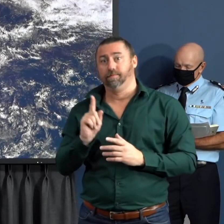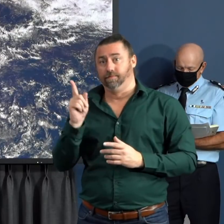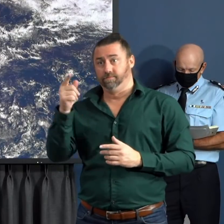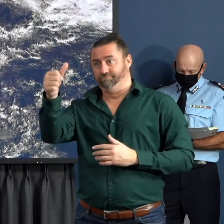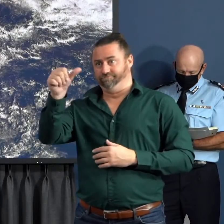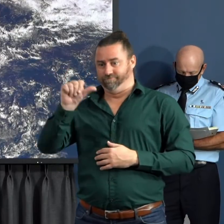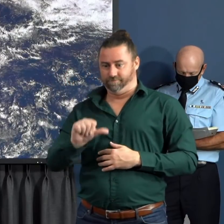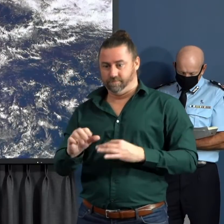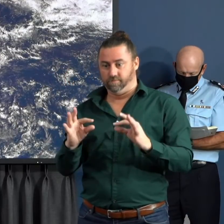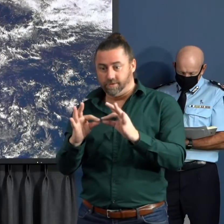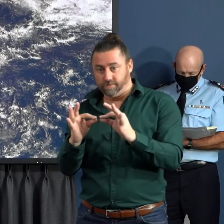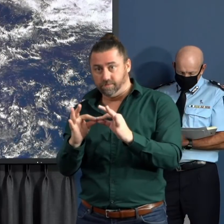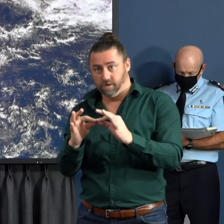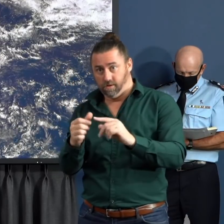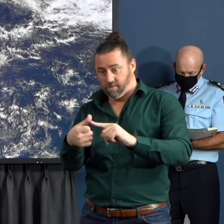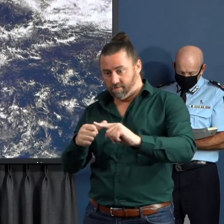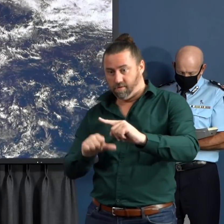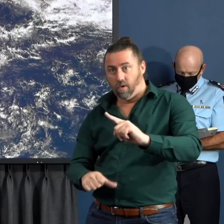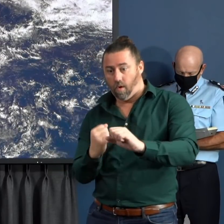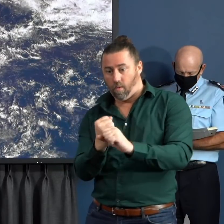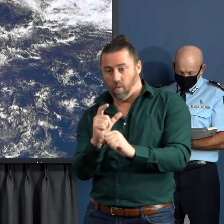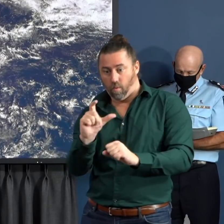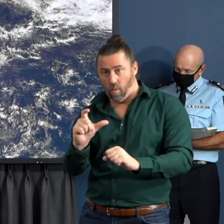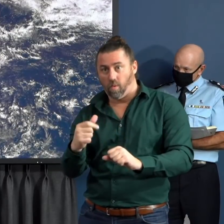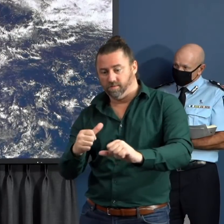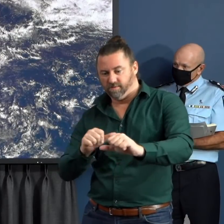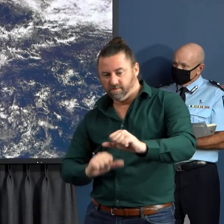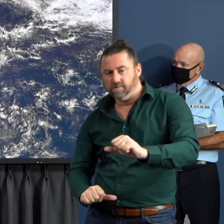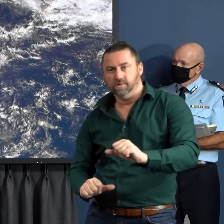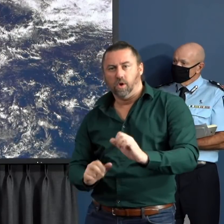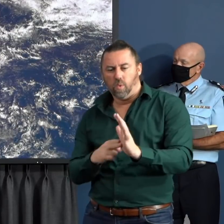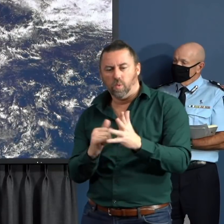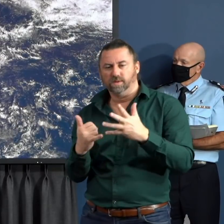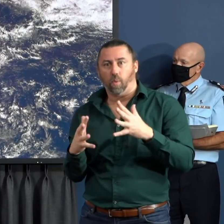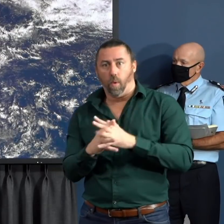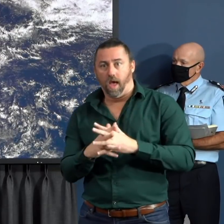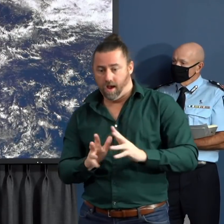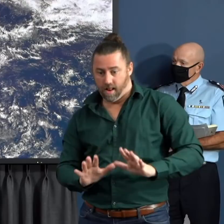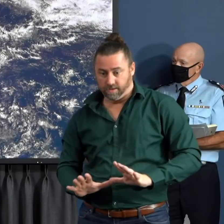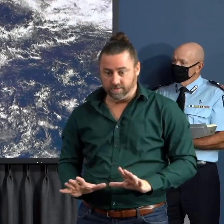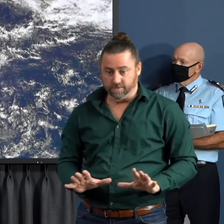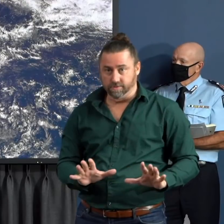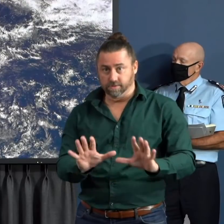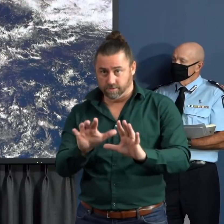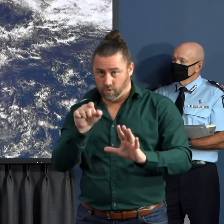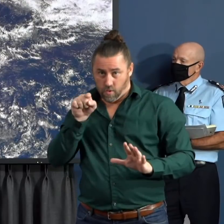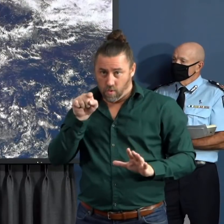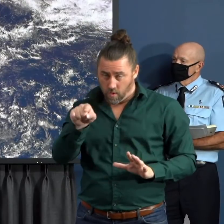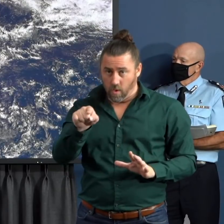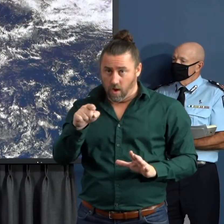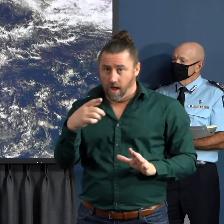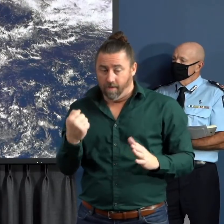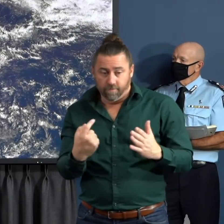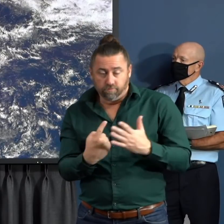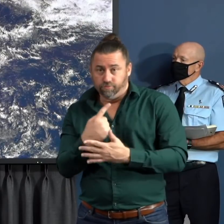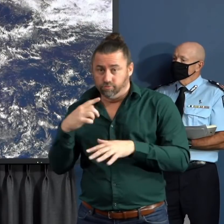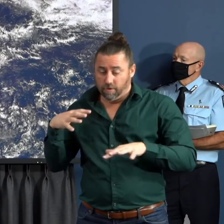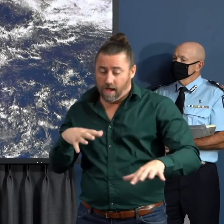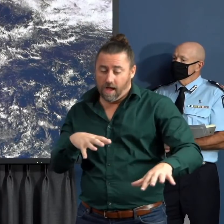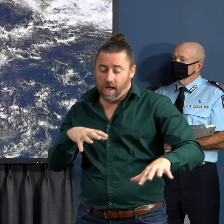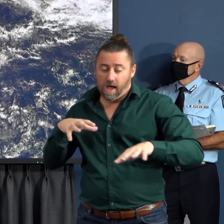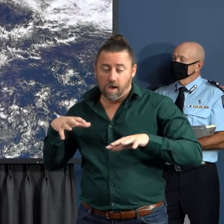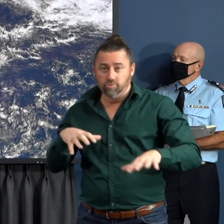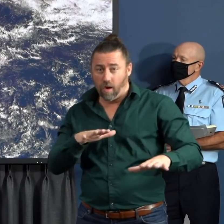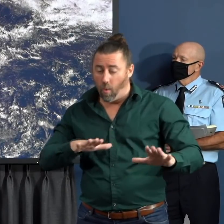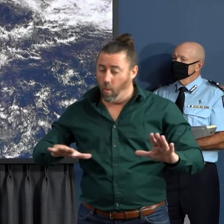Brisbane and the Gold Coast and southern areas into northern New South Wales, where we are seeing a lot of widespread rainfall, some